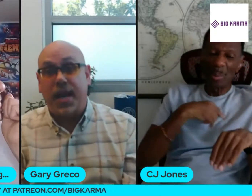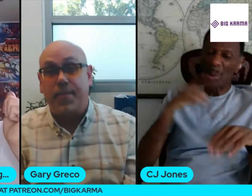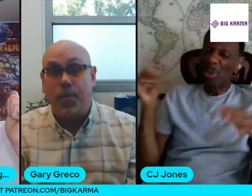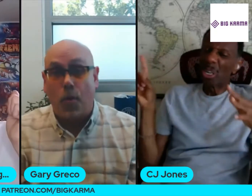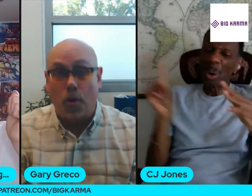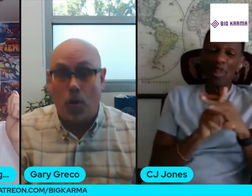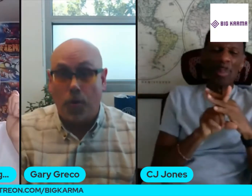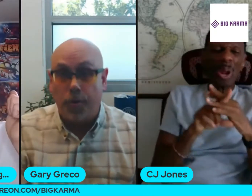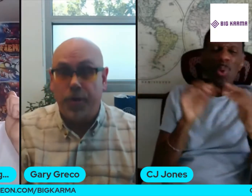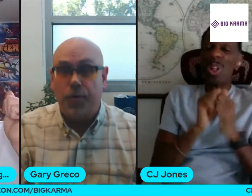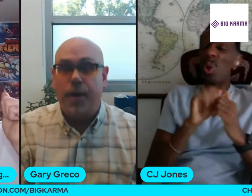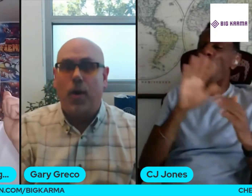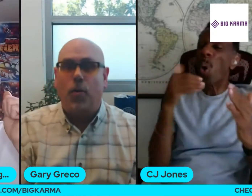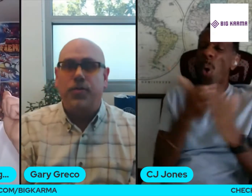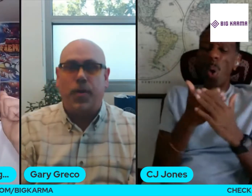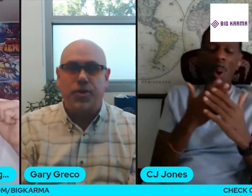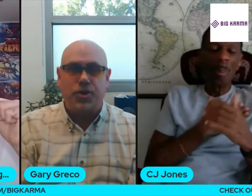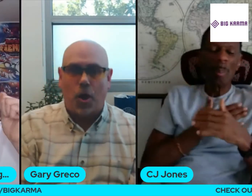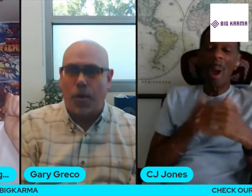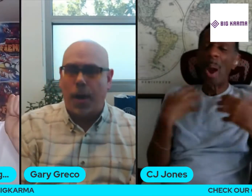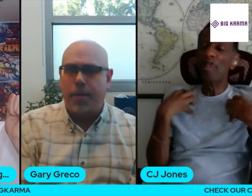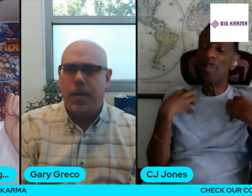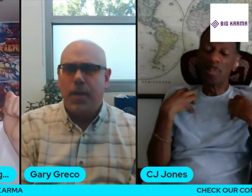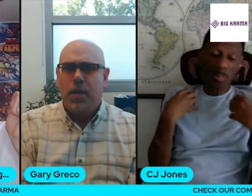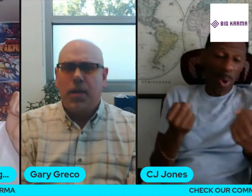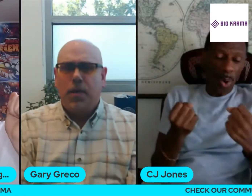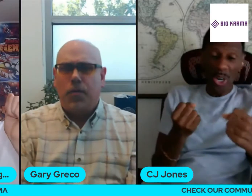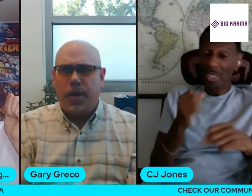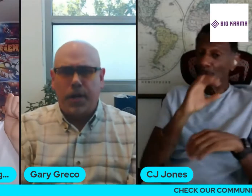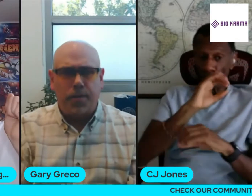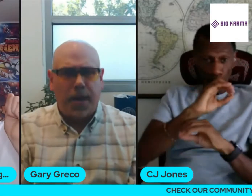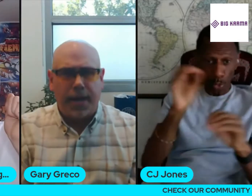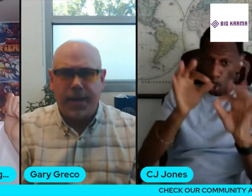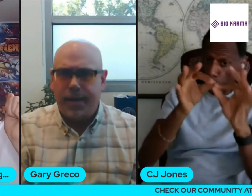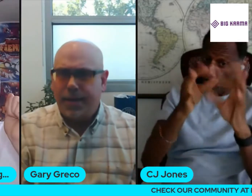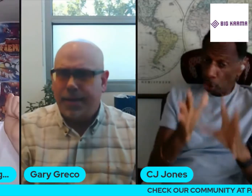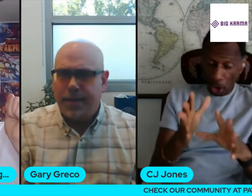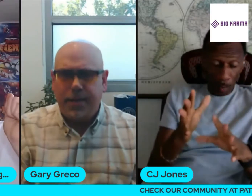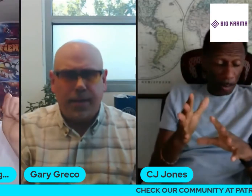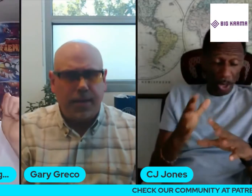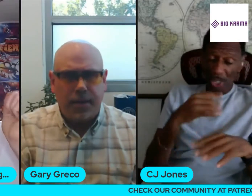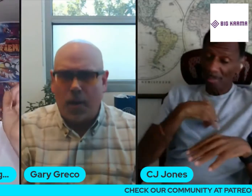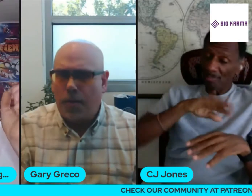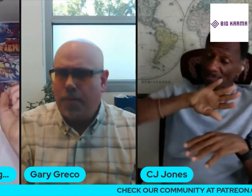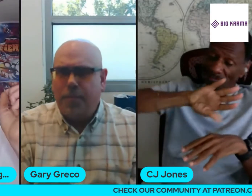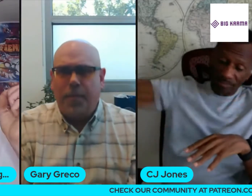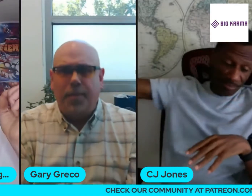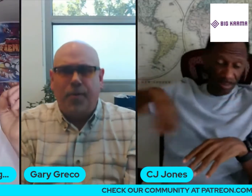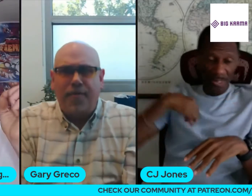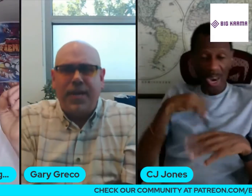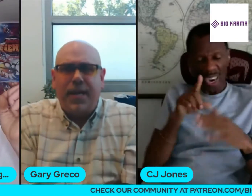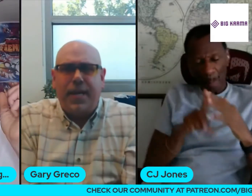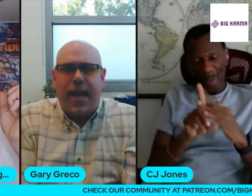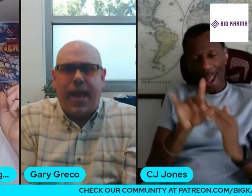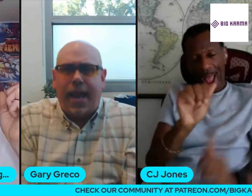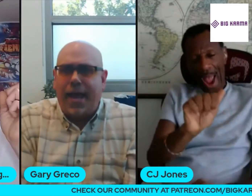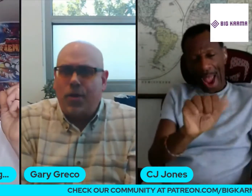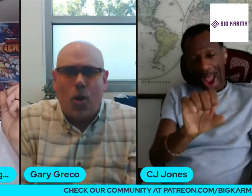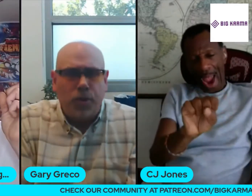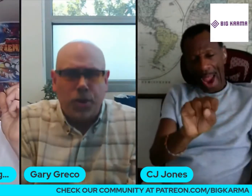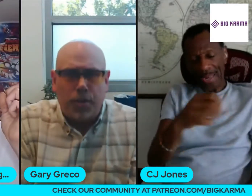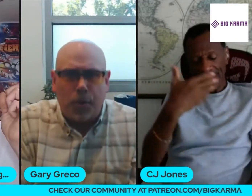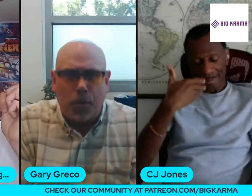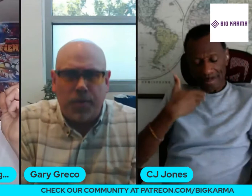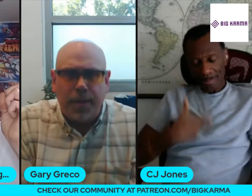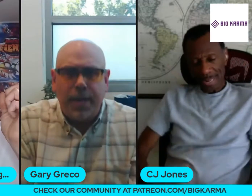this gave me more hope, renewed my hope. So I showed up with my, my brevity, and I had